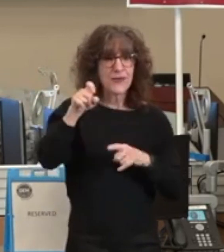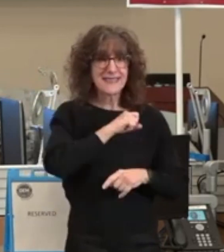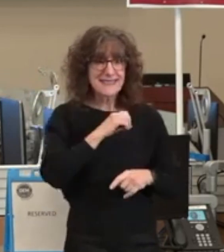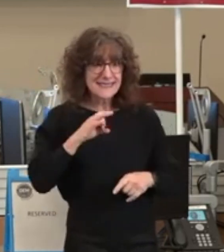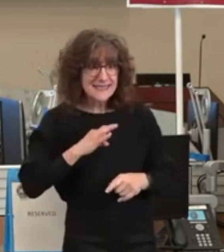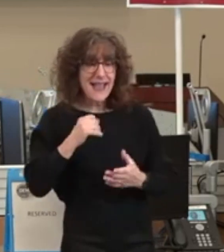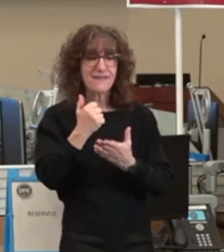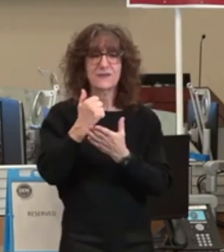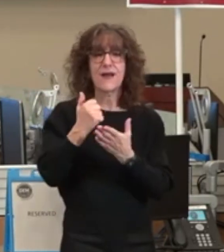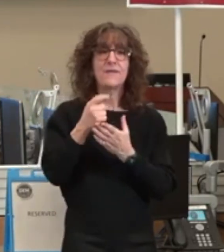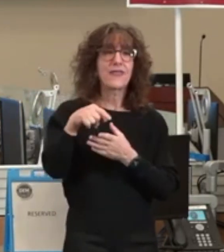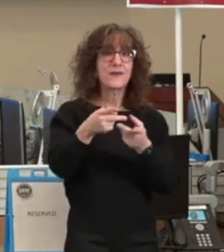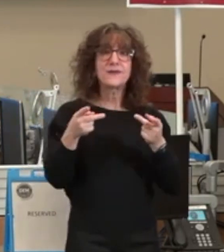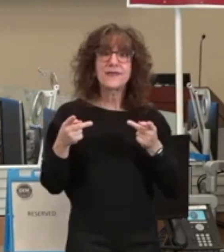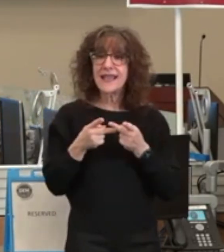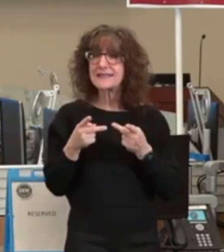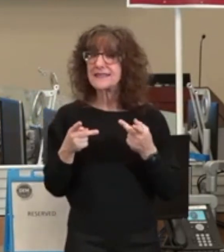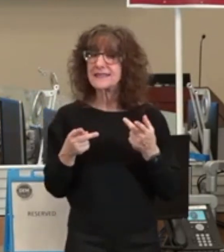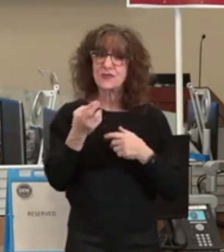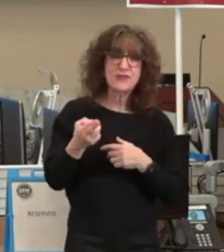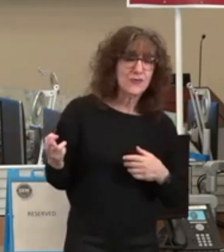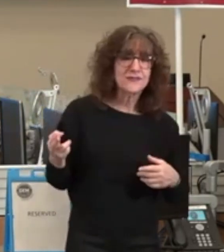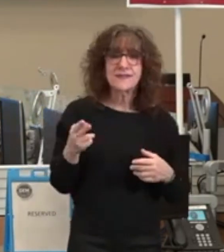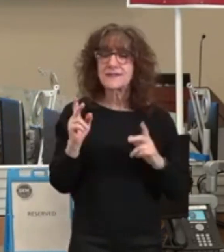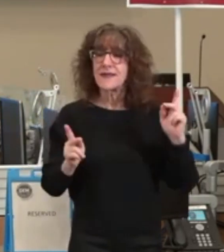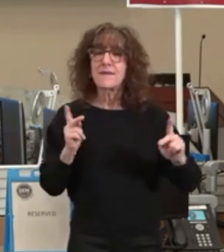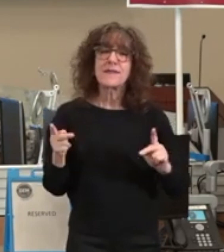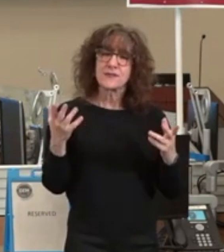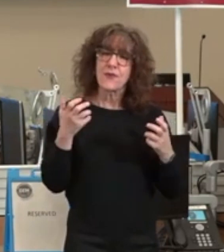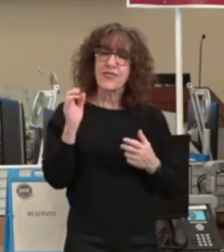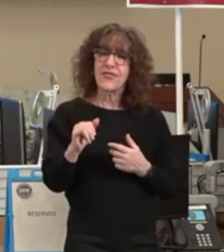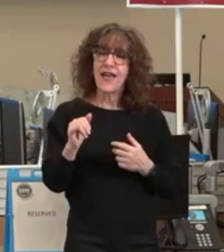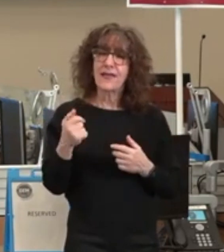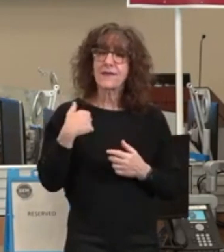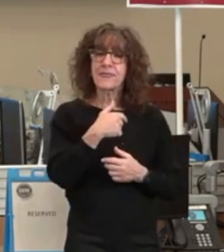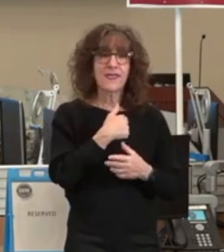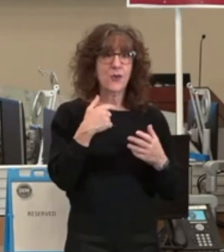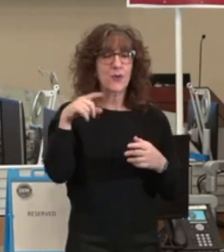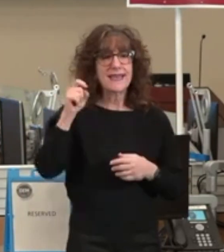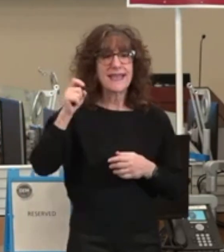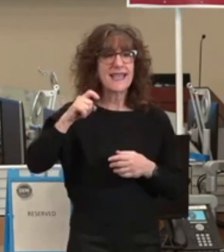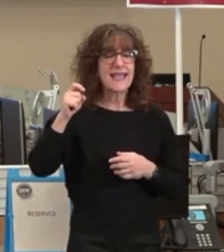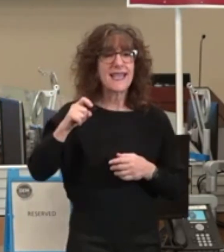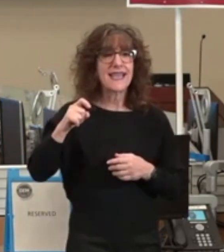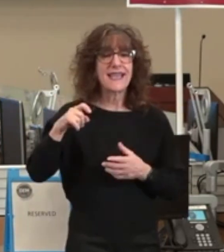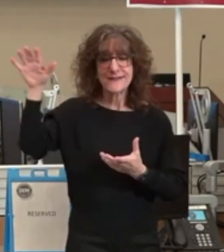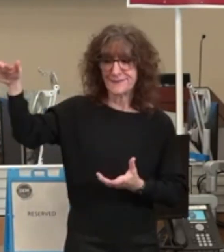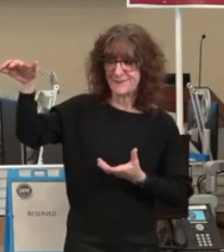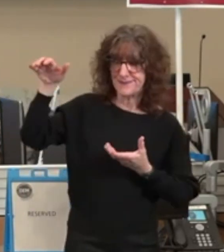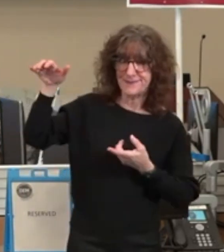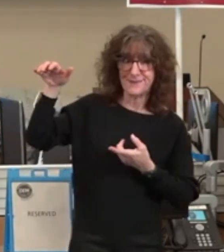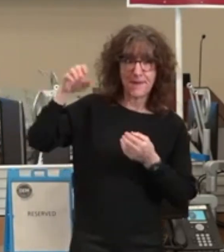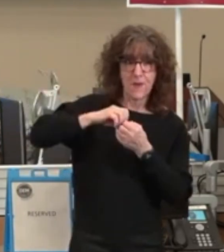staff to help us at these sites, personnel, resources. So that's what we'd like is we just need the supply to